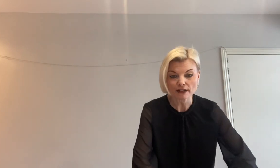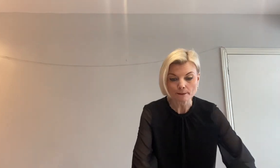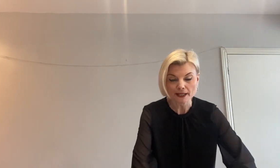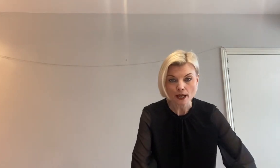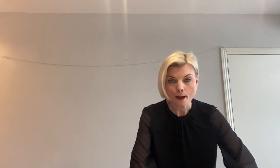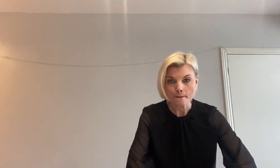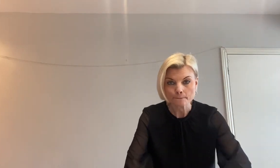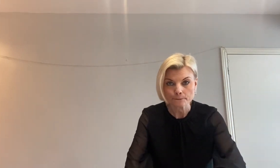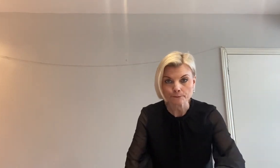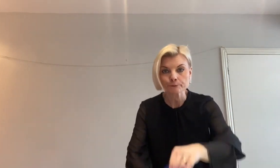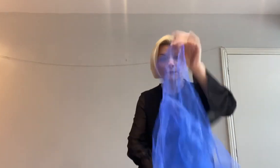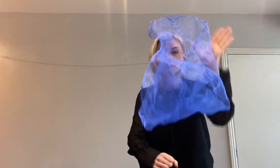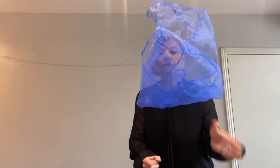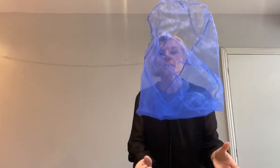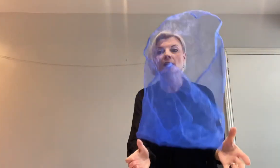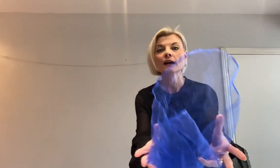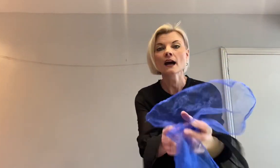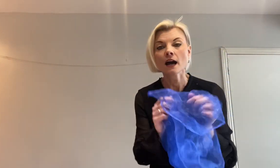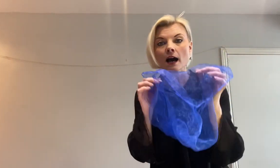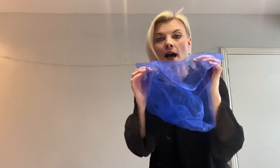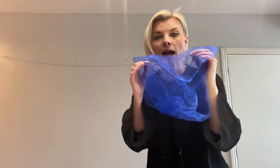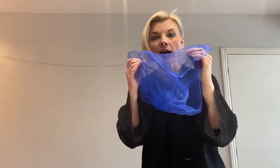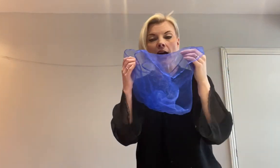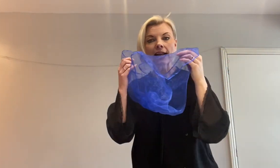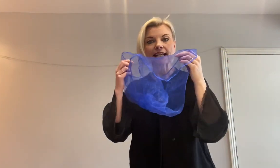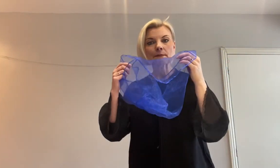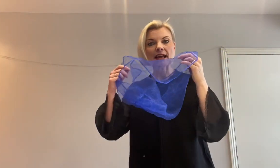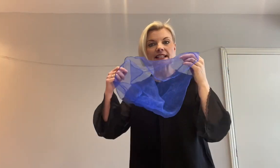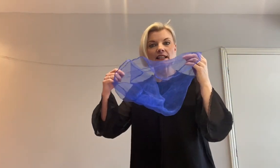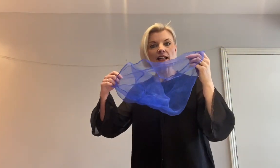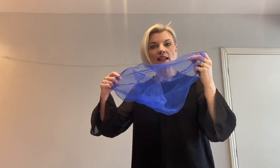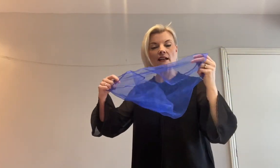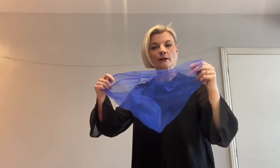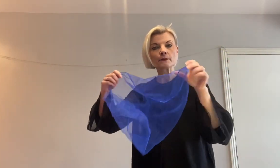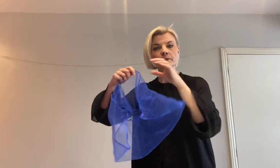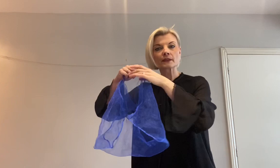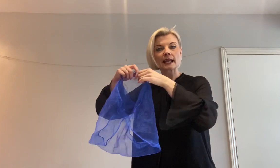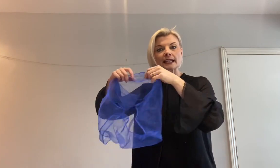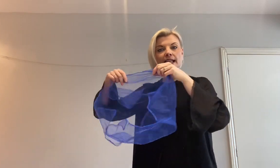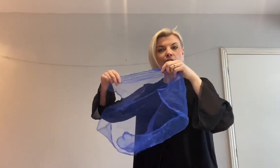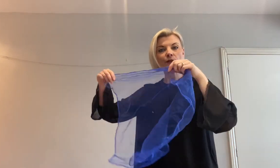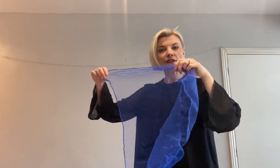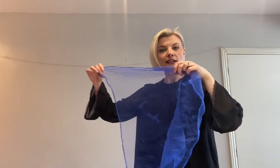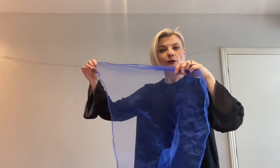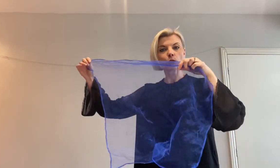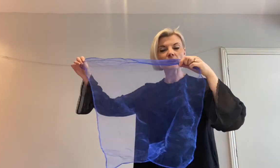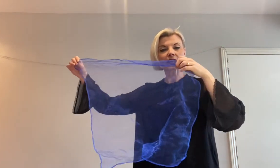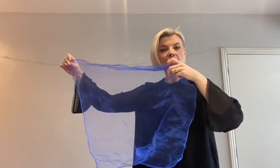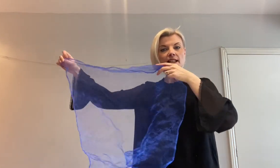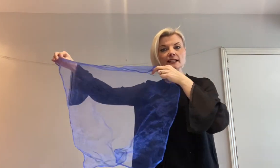big poof! And he made a colour. Can you think what colour this